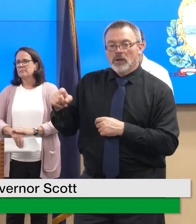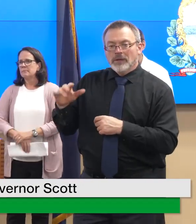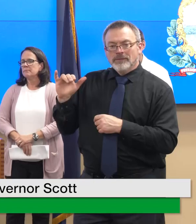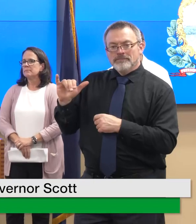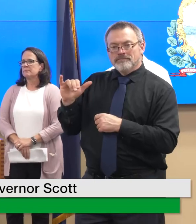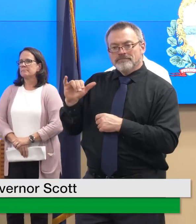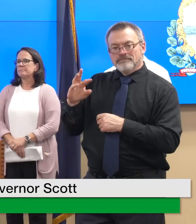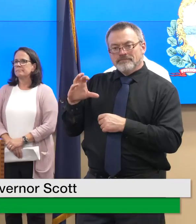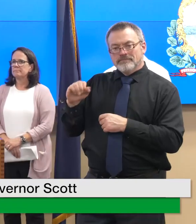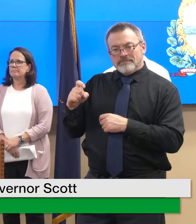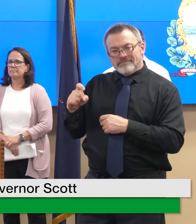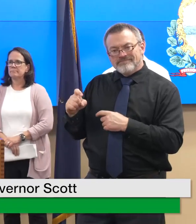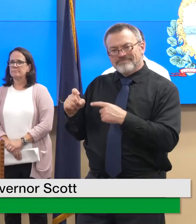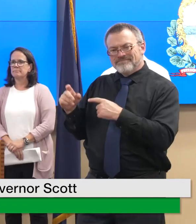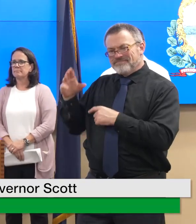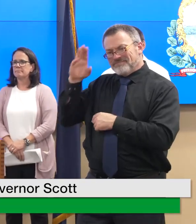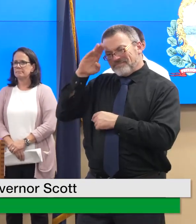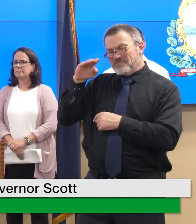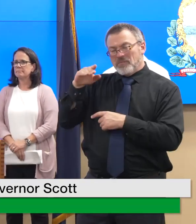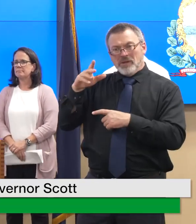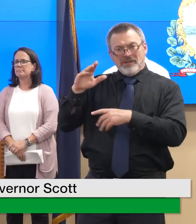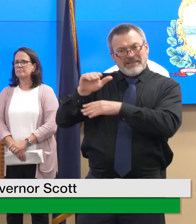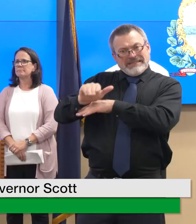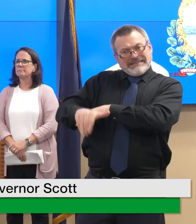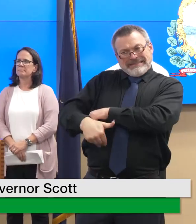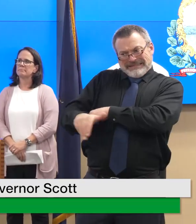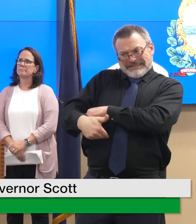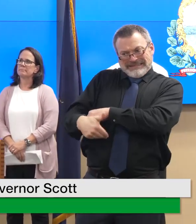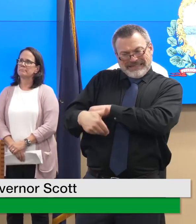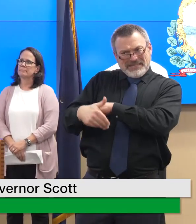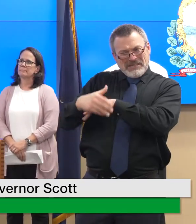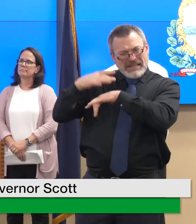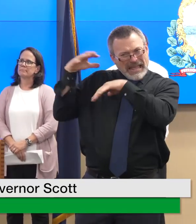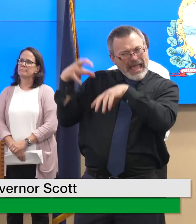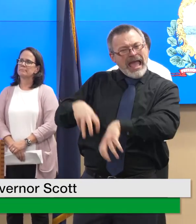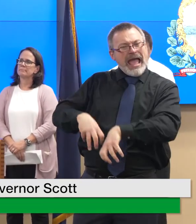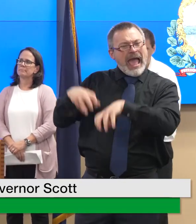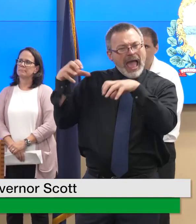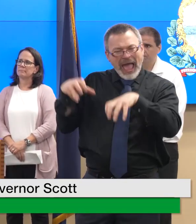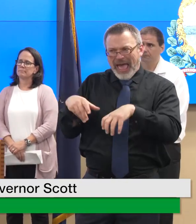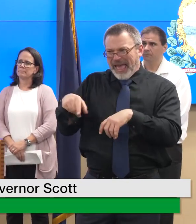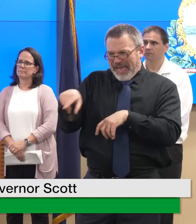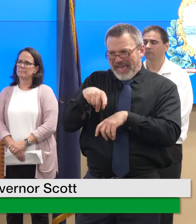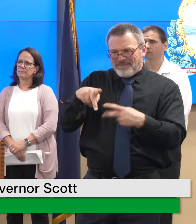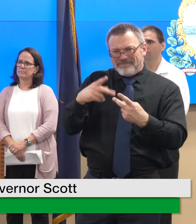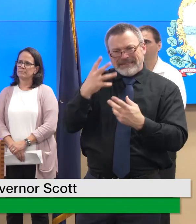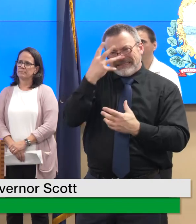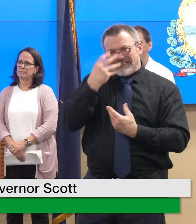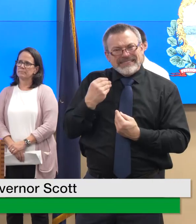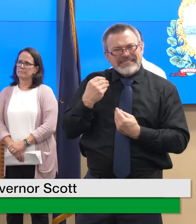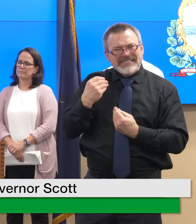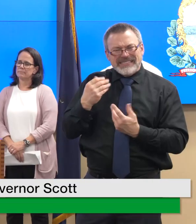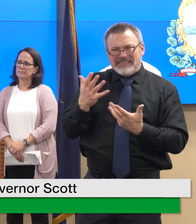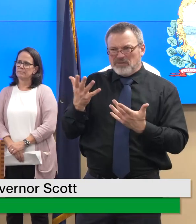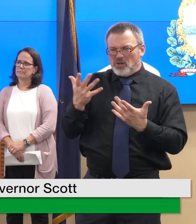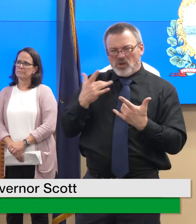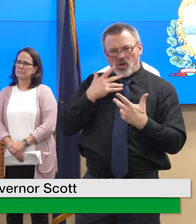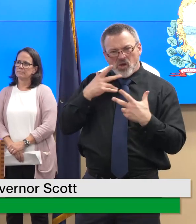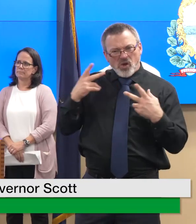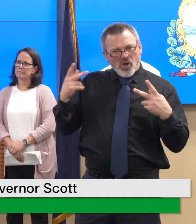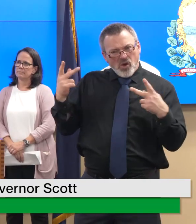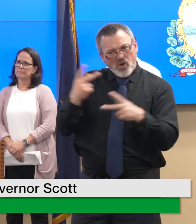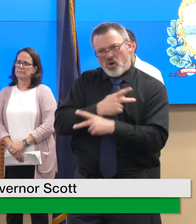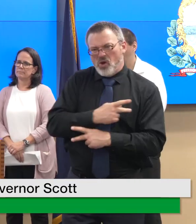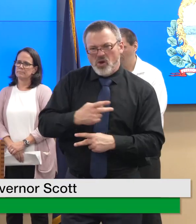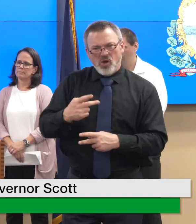were asleep when the worst of this came through. Like, can you just talk about what that dynamic is like in terms of differentiating from